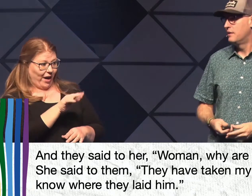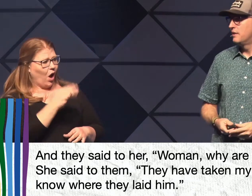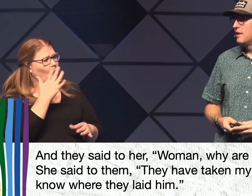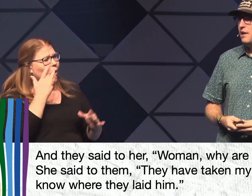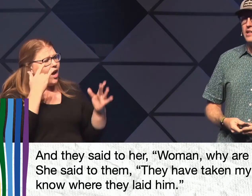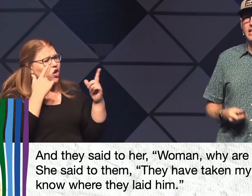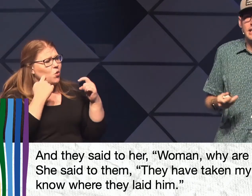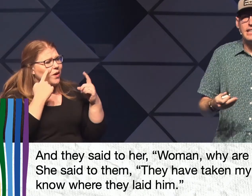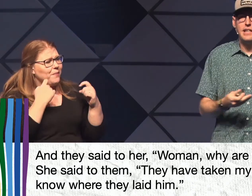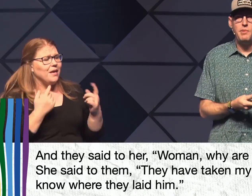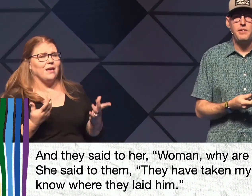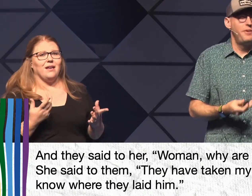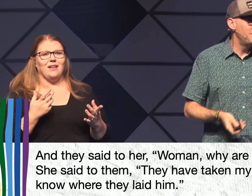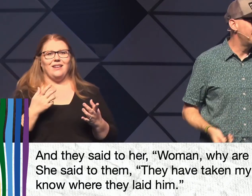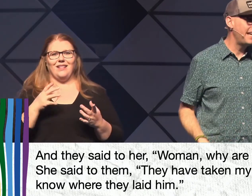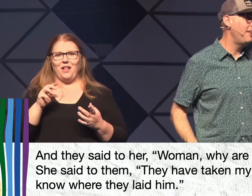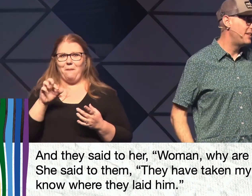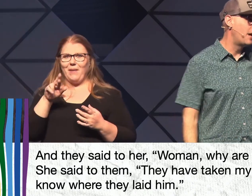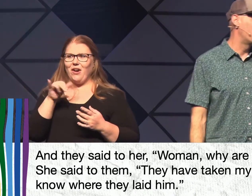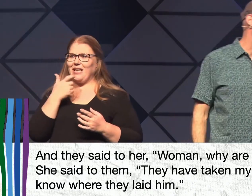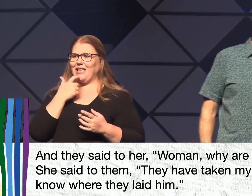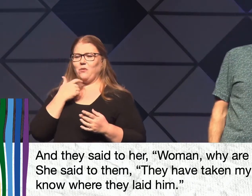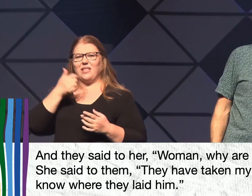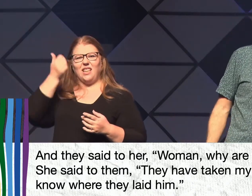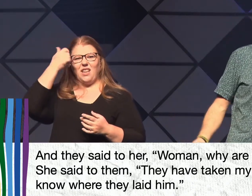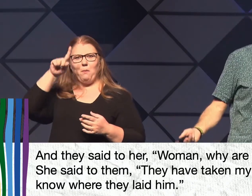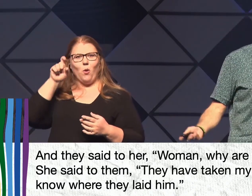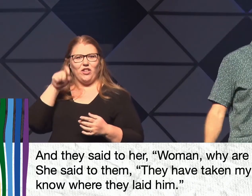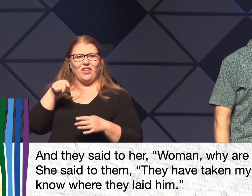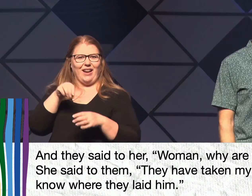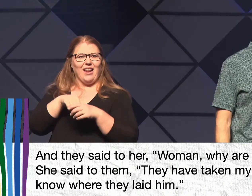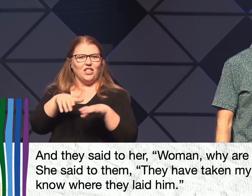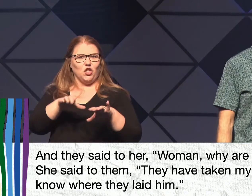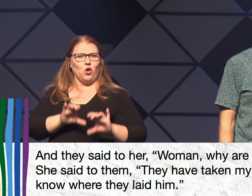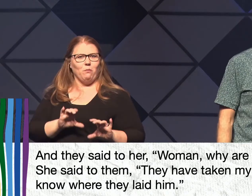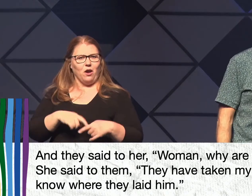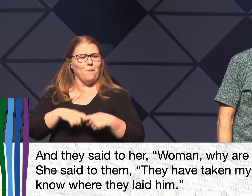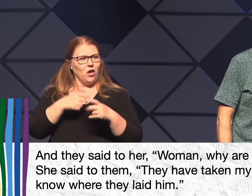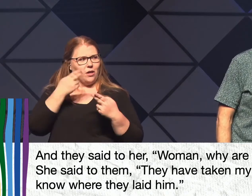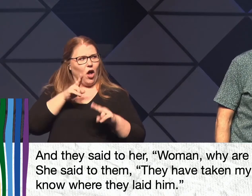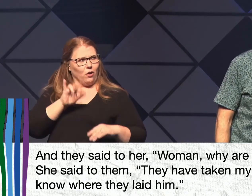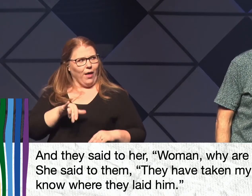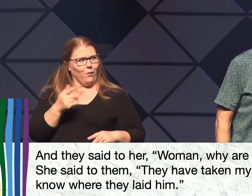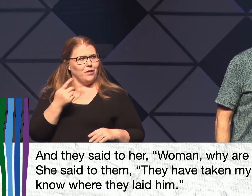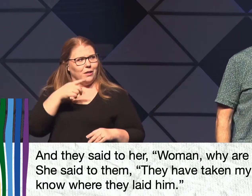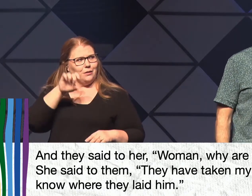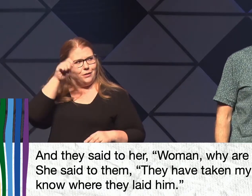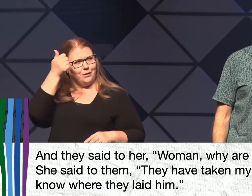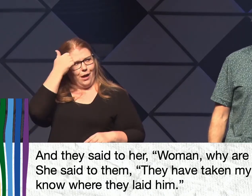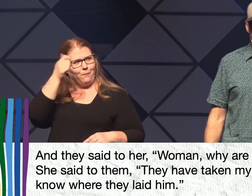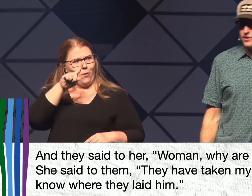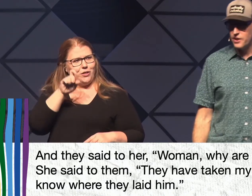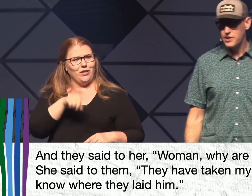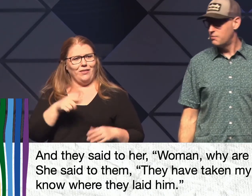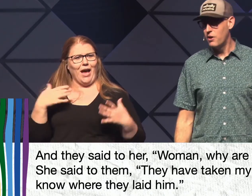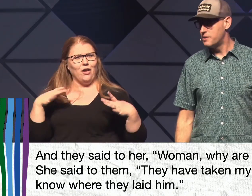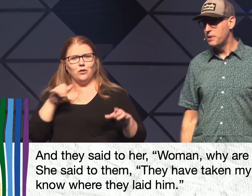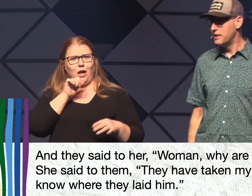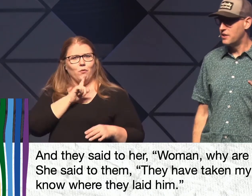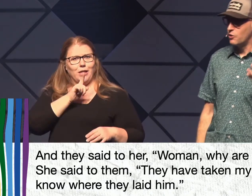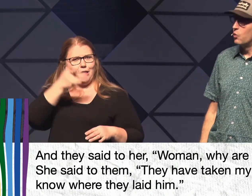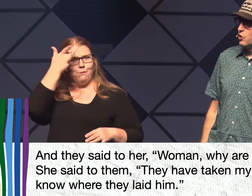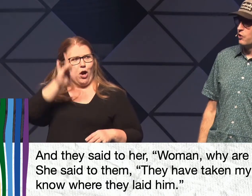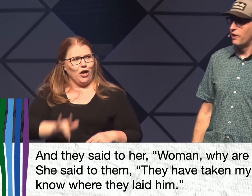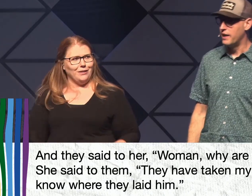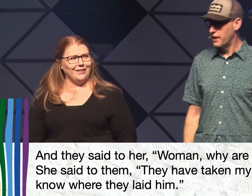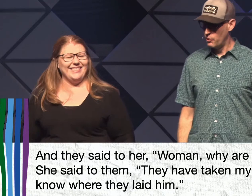weeping?" She said to them, which is kind of a dumb question at a tomb. Like, can we just pause and honor that one for a second? You know, these angels aren't the smartest beings